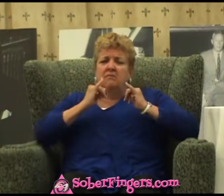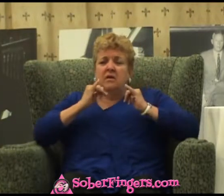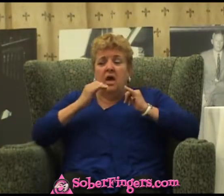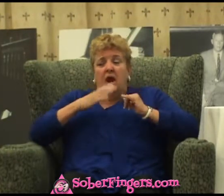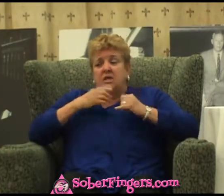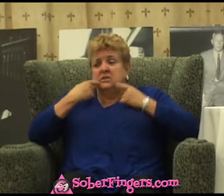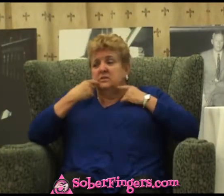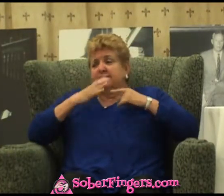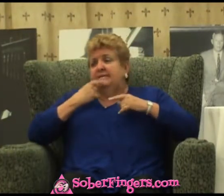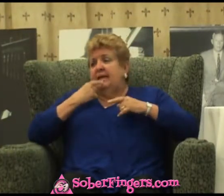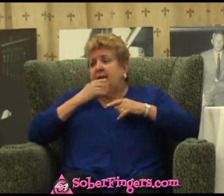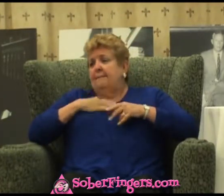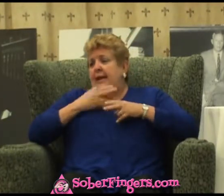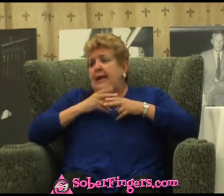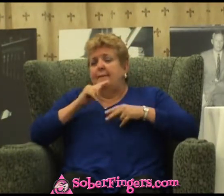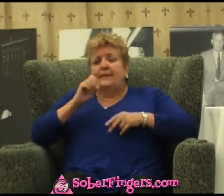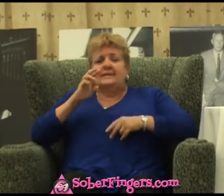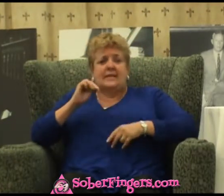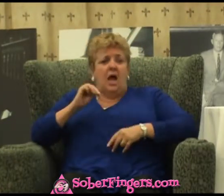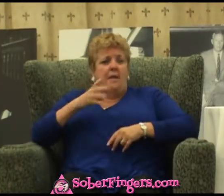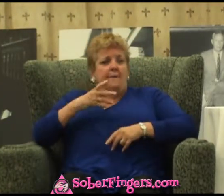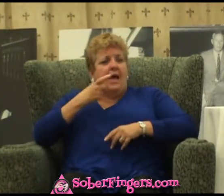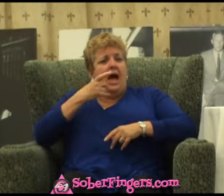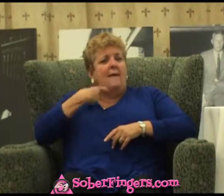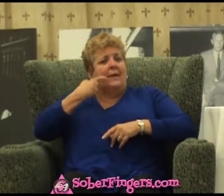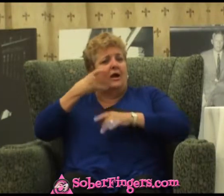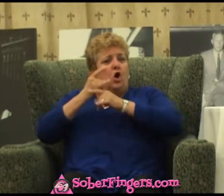alcoholic. And they said, hi, Tom, which is,